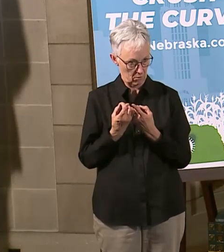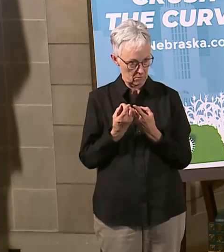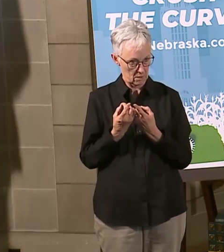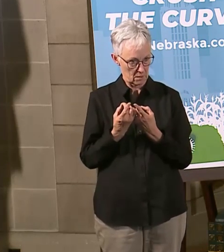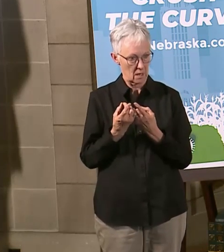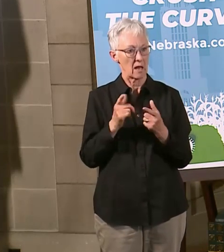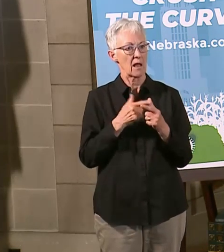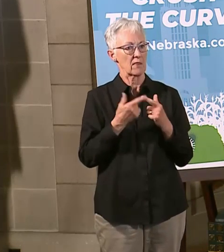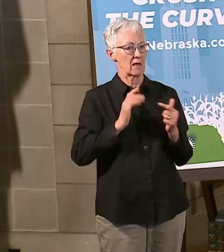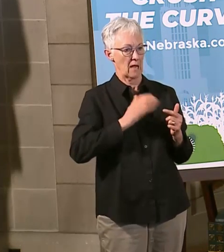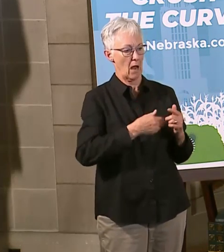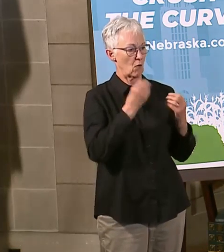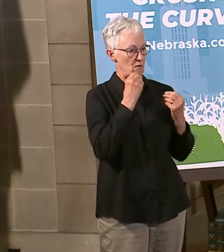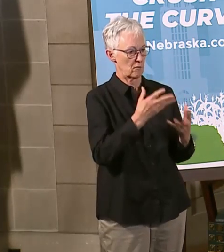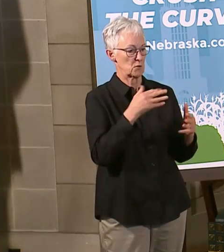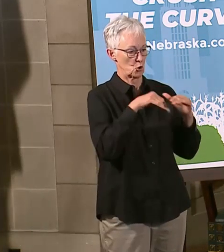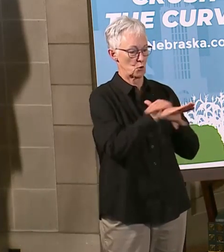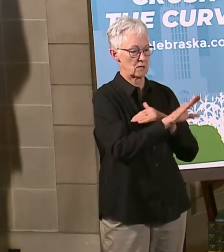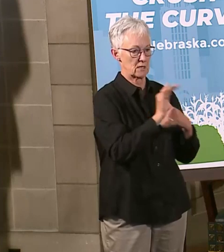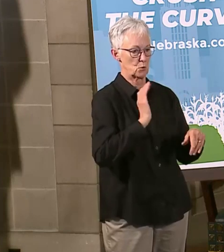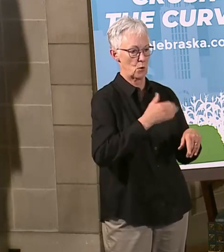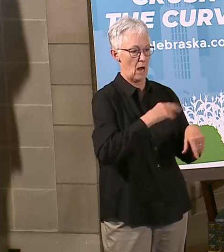normal systems through that contact tracing program.